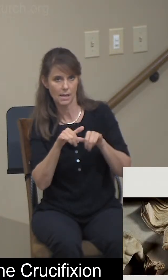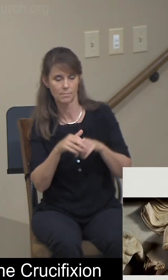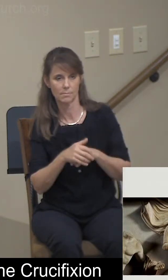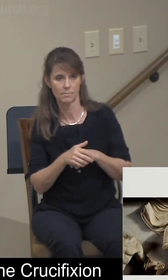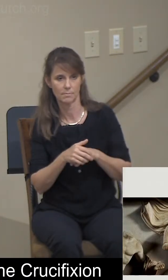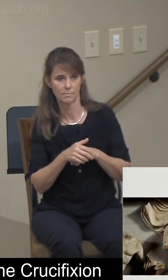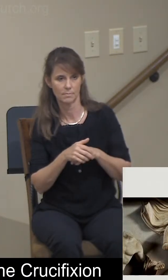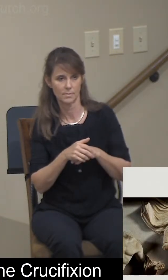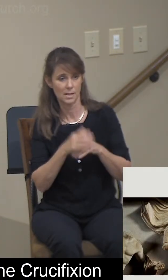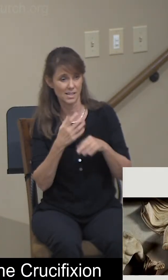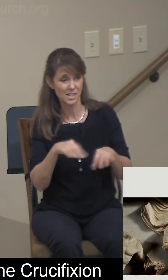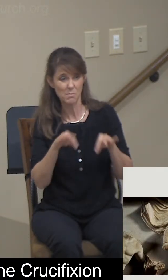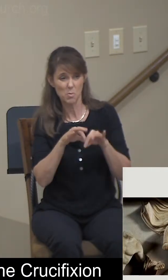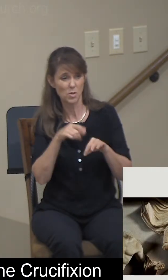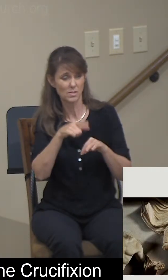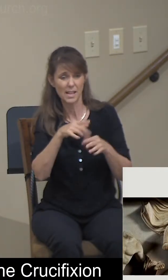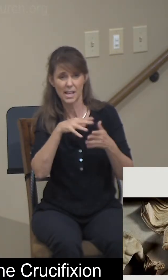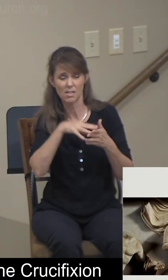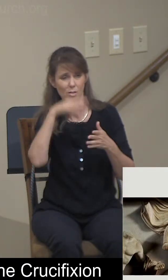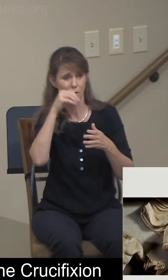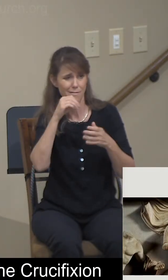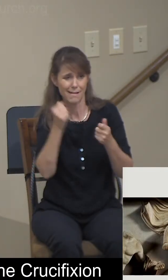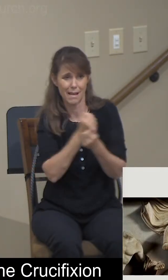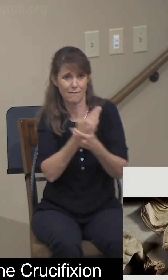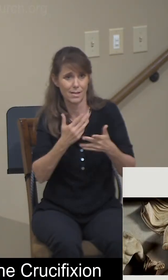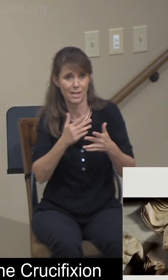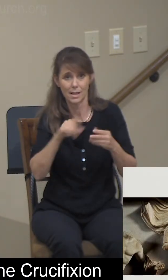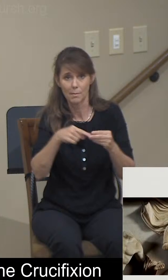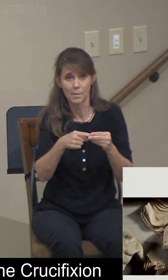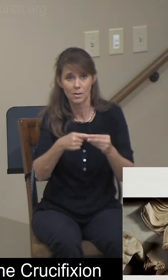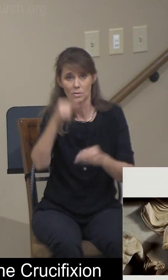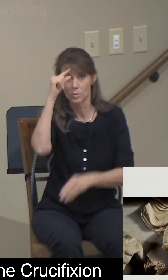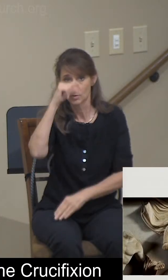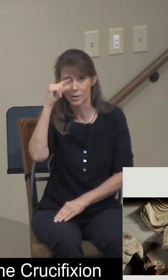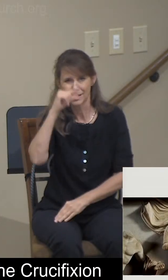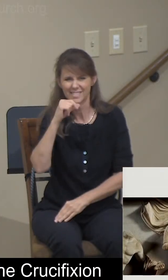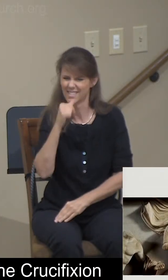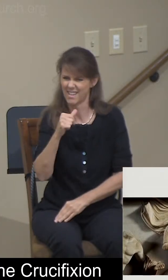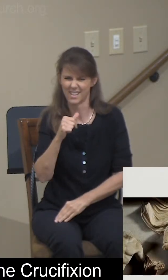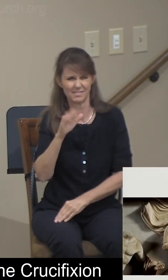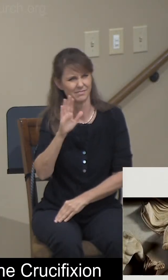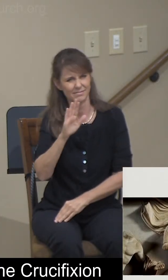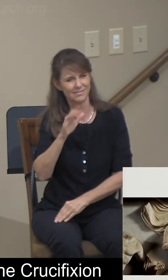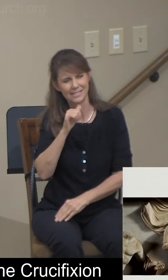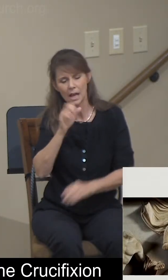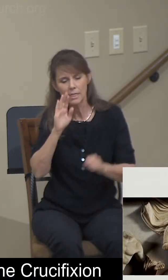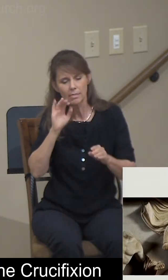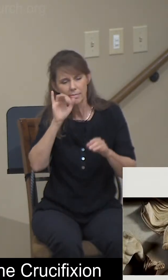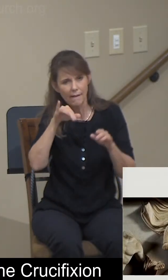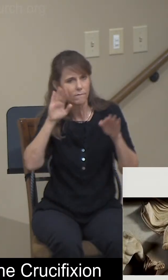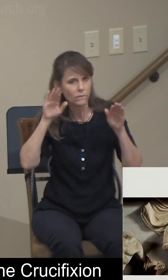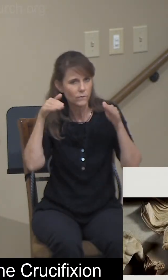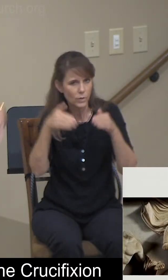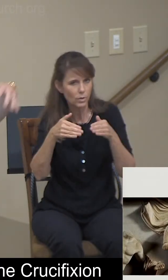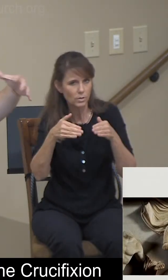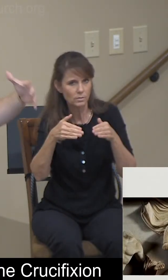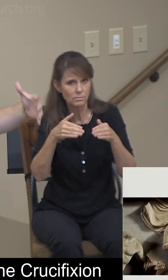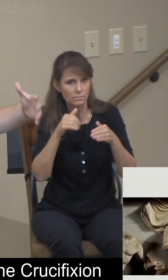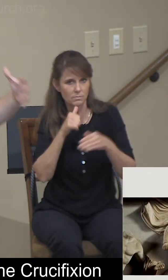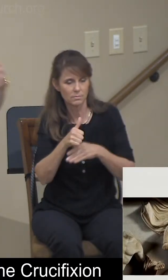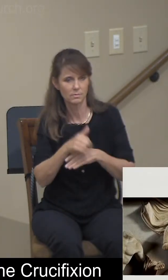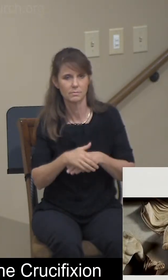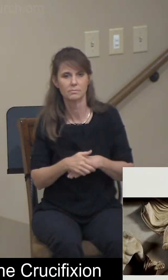No, not really. This isn't the focus. And in this way, there's a commonplace between empires that came before. In the same way